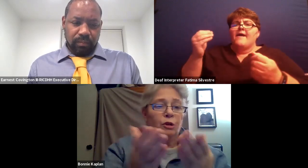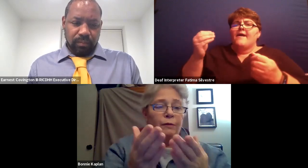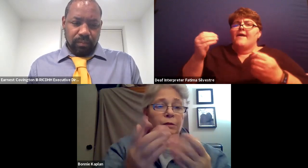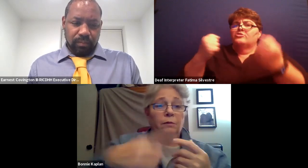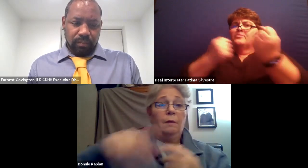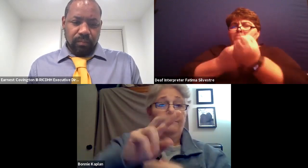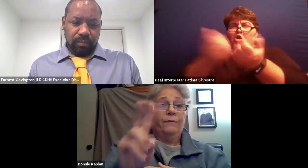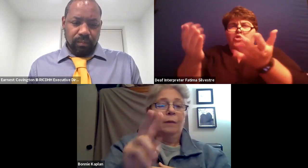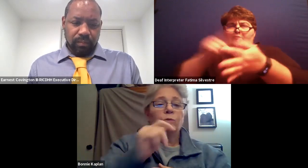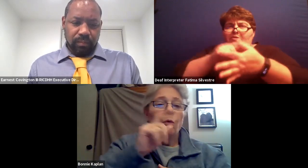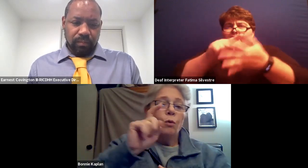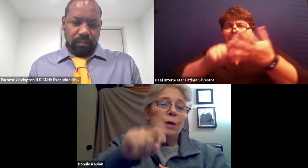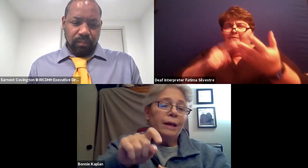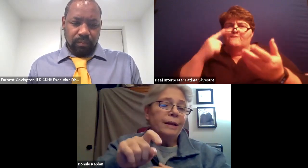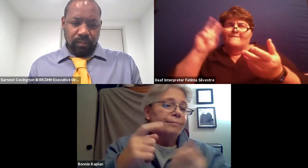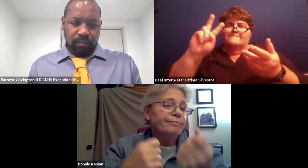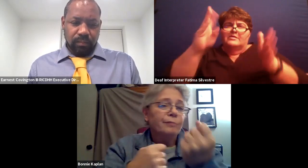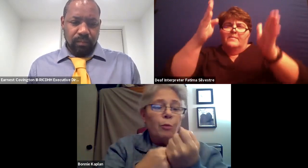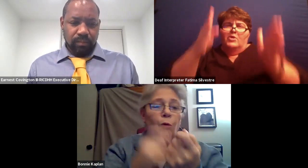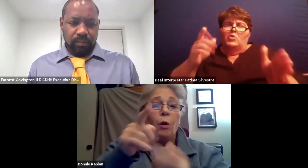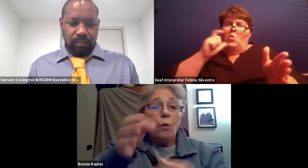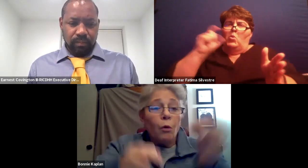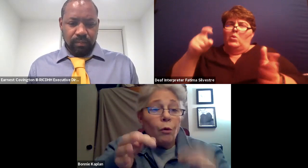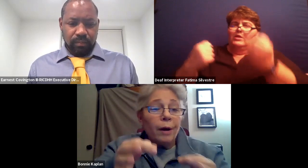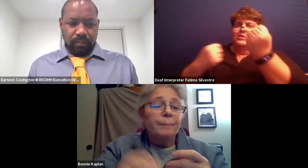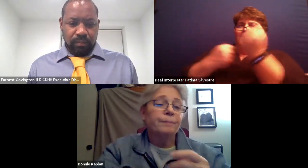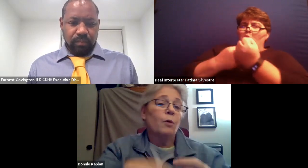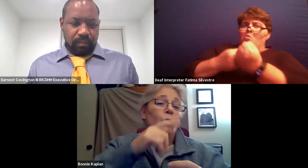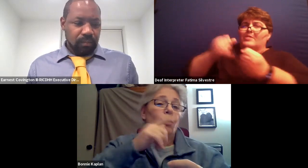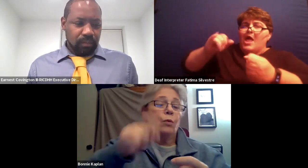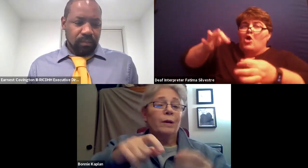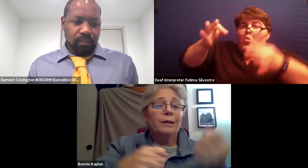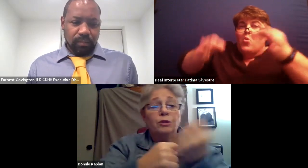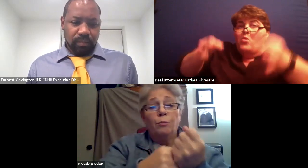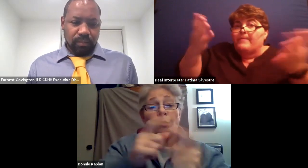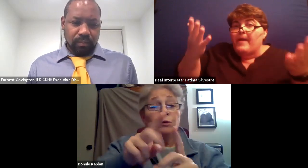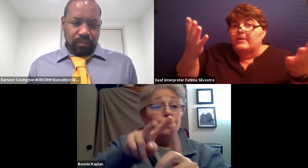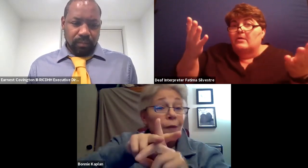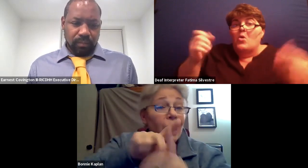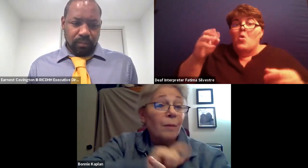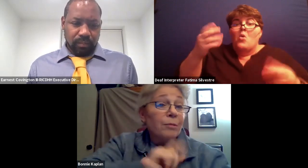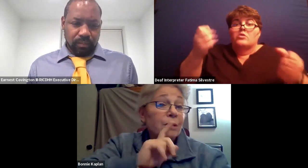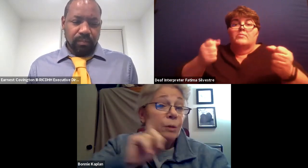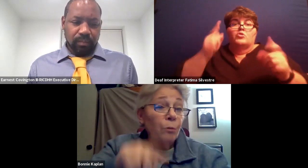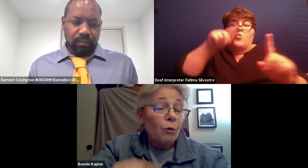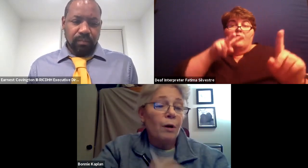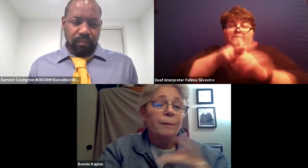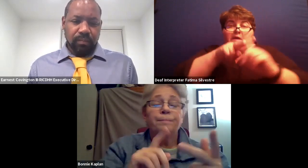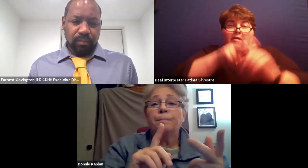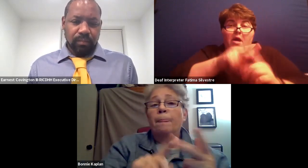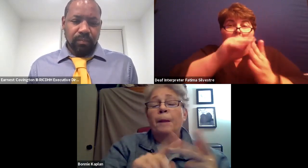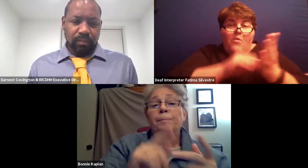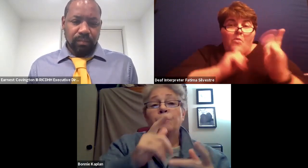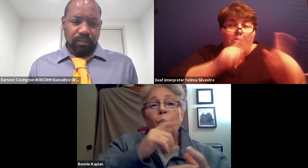psychological, and other types of support and advocacy for any victims who need to go to court or who need support